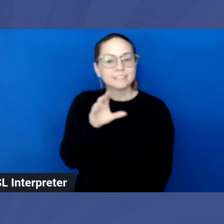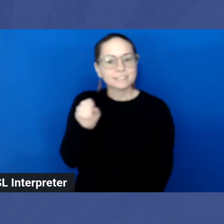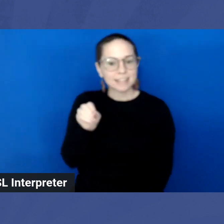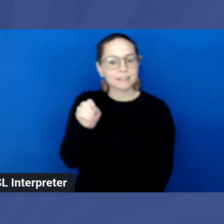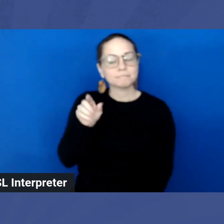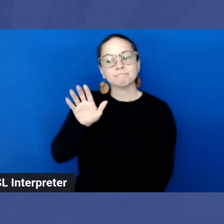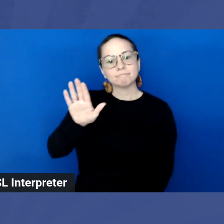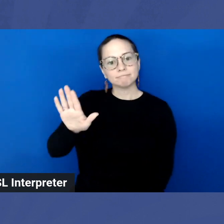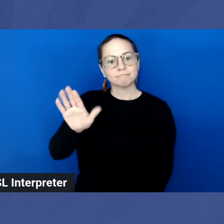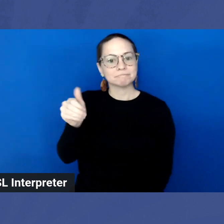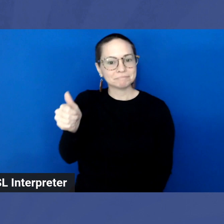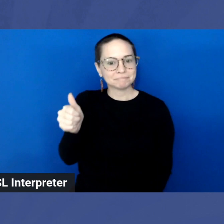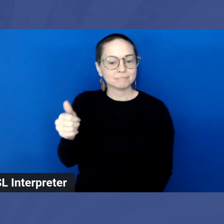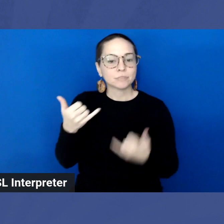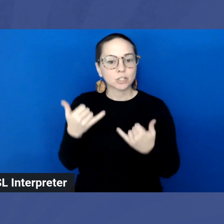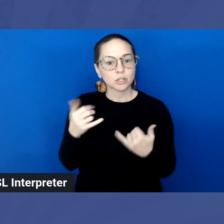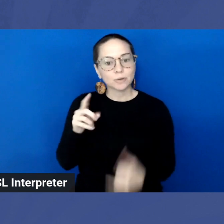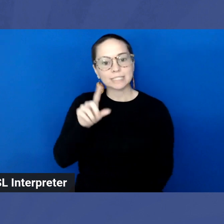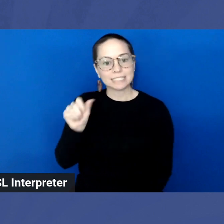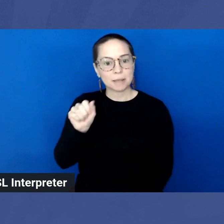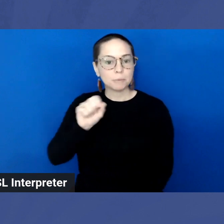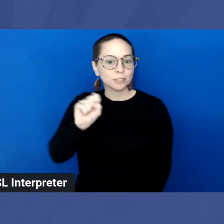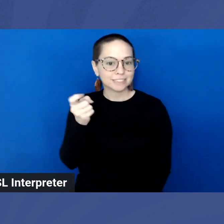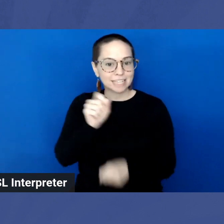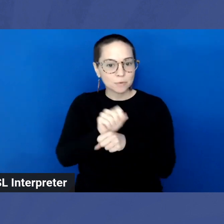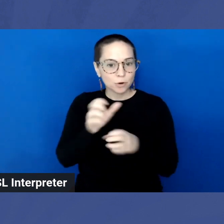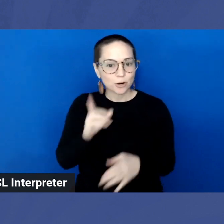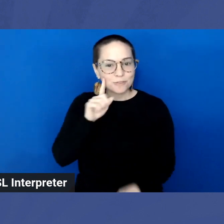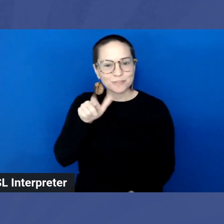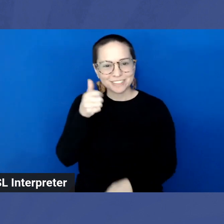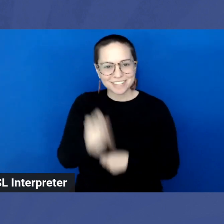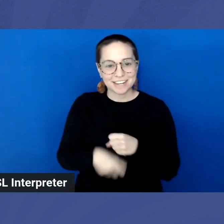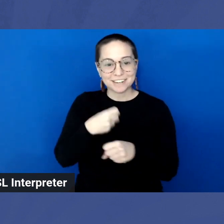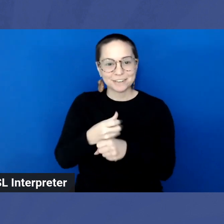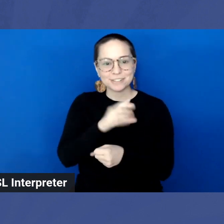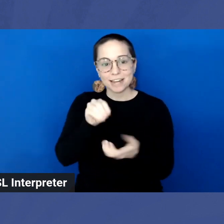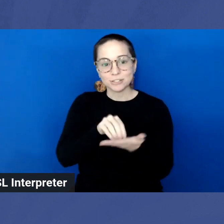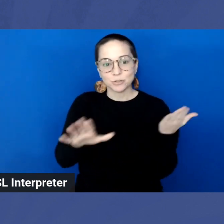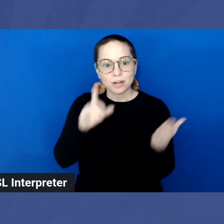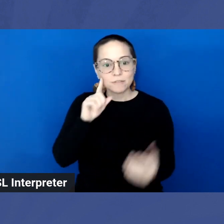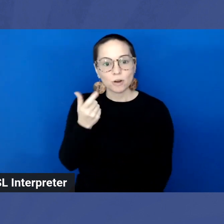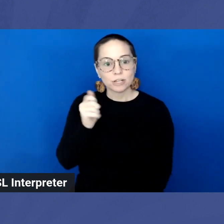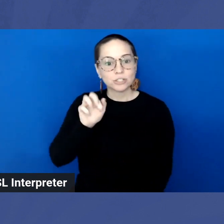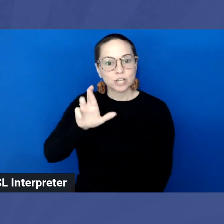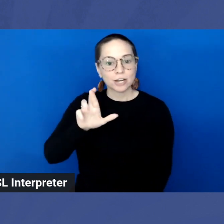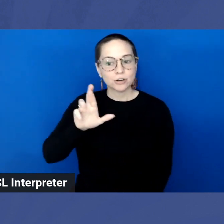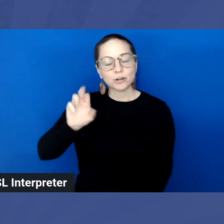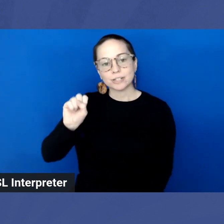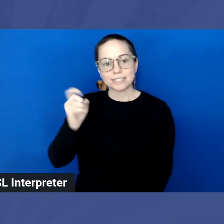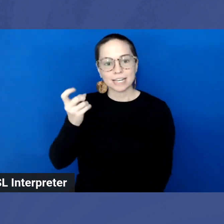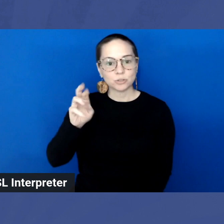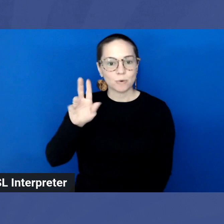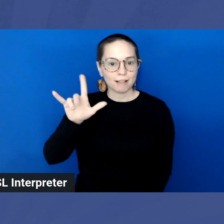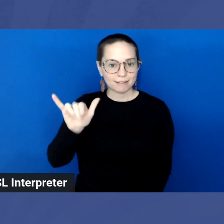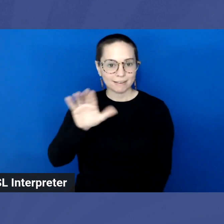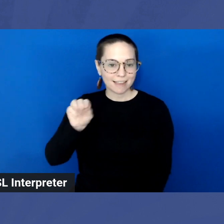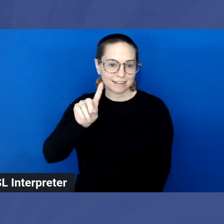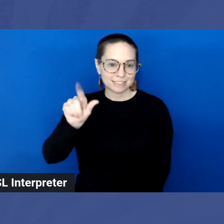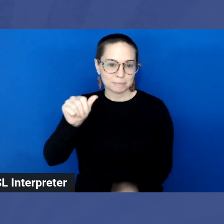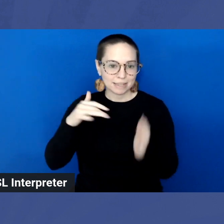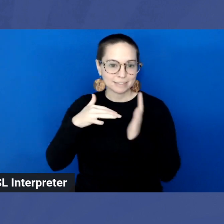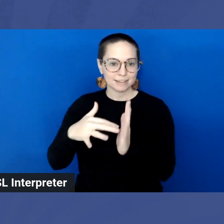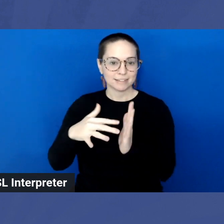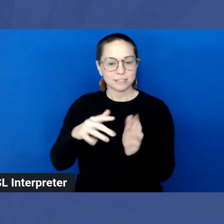Elytra is a current disabled sex worker of 10 years and a student of gender, sexuality, and disability studies. She is working